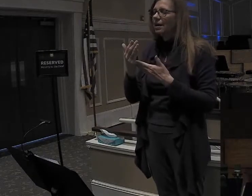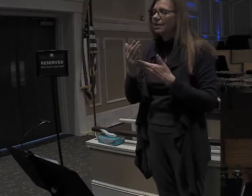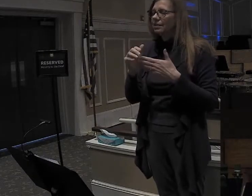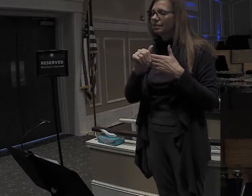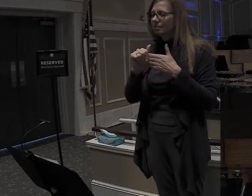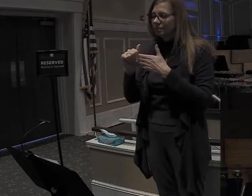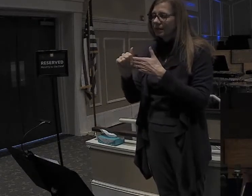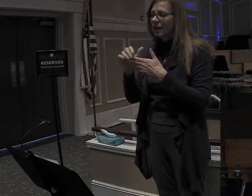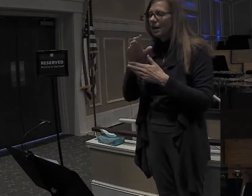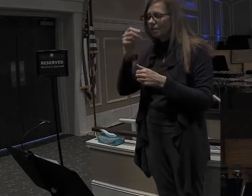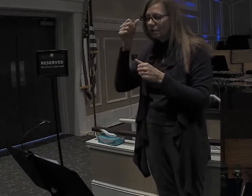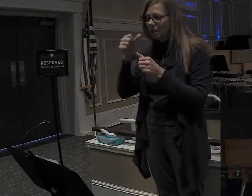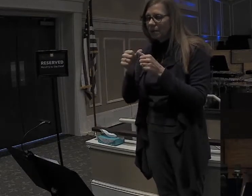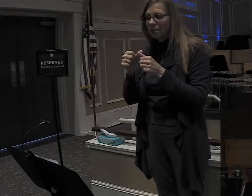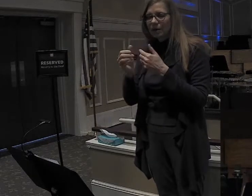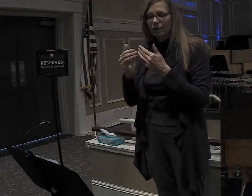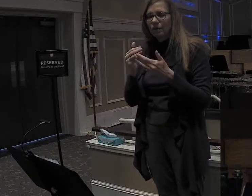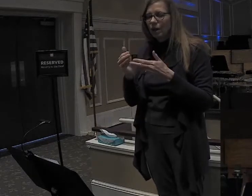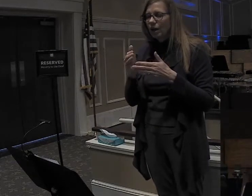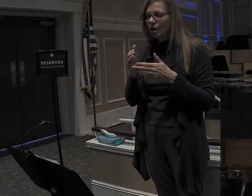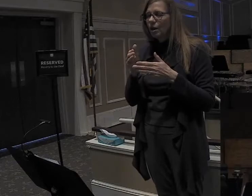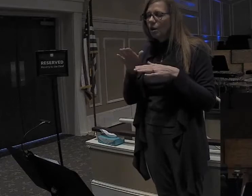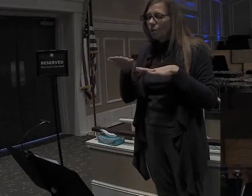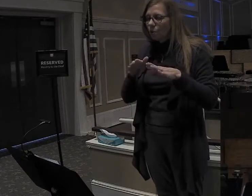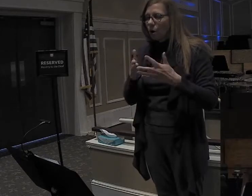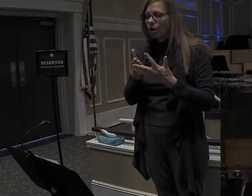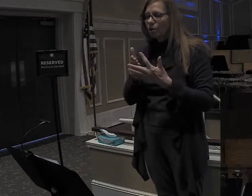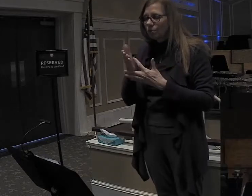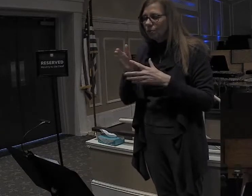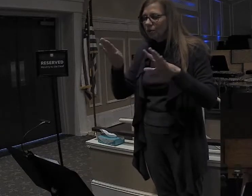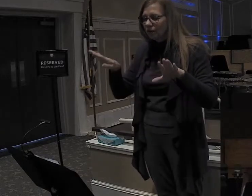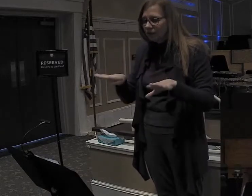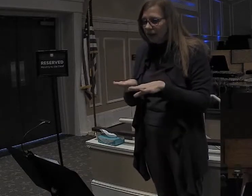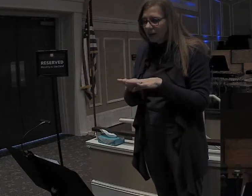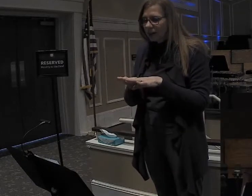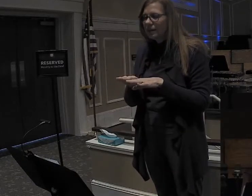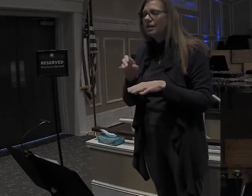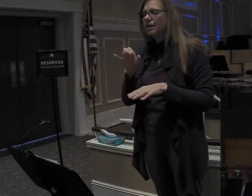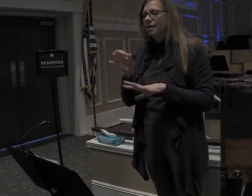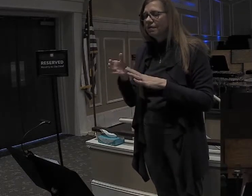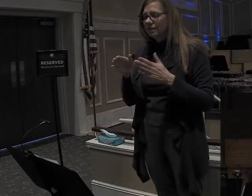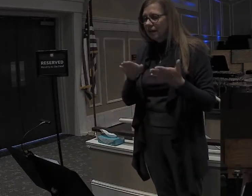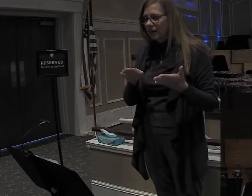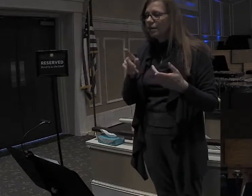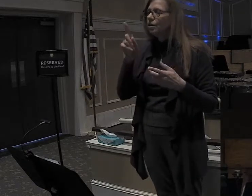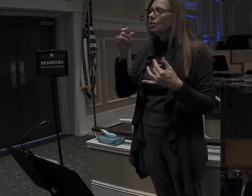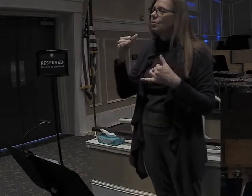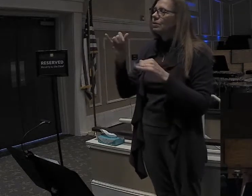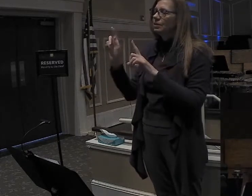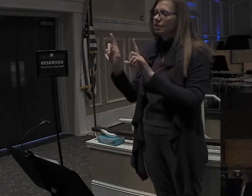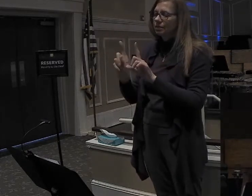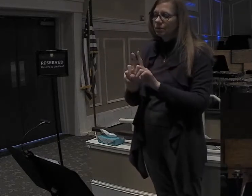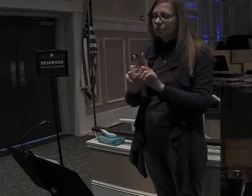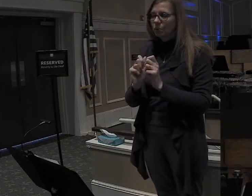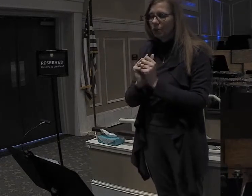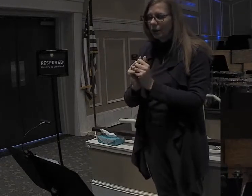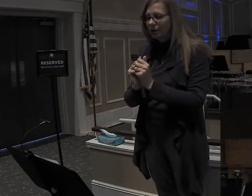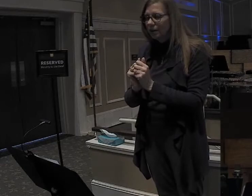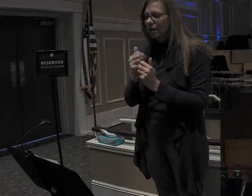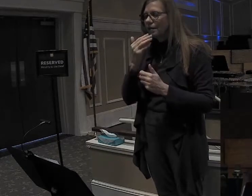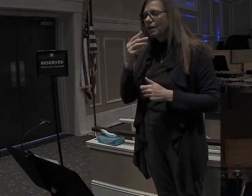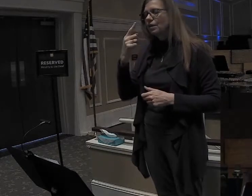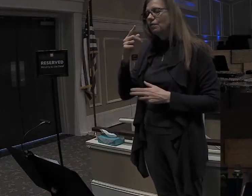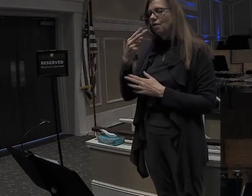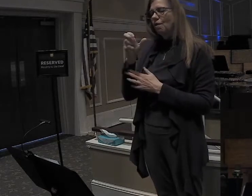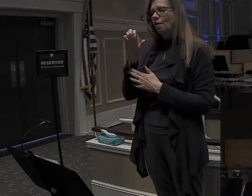be reminded that even though they walk through the valley of the shadow of death, you are with them. We thank you for Herb, who